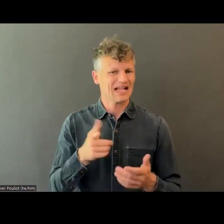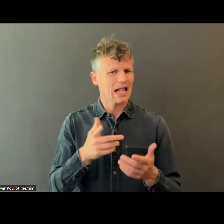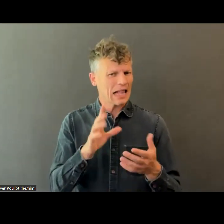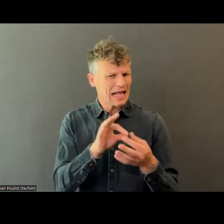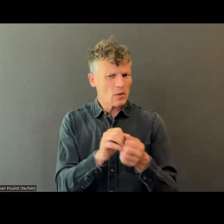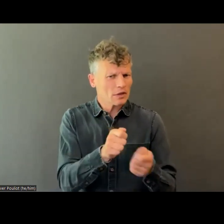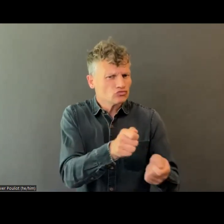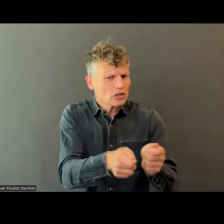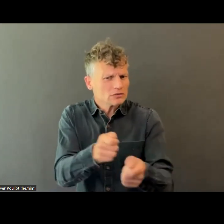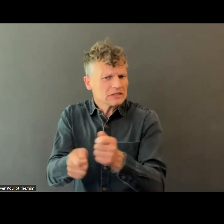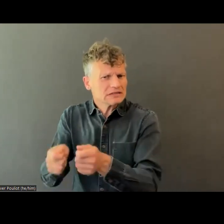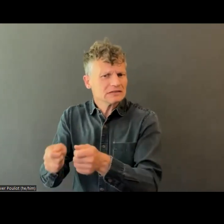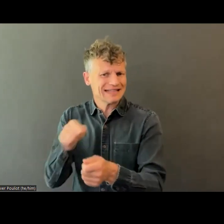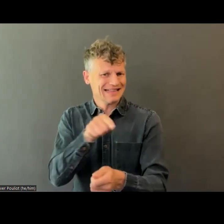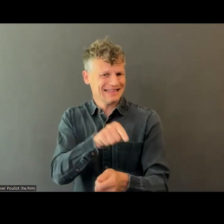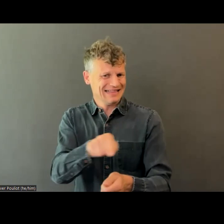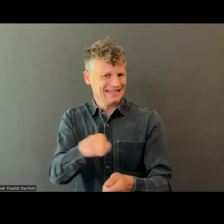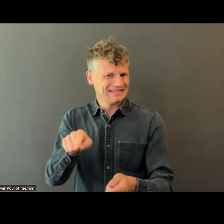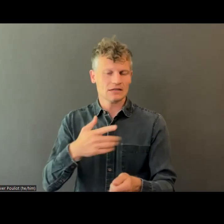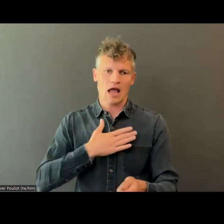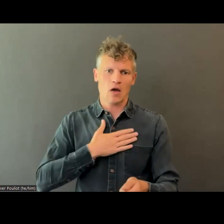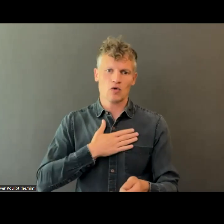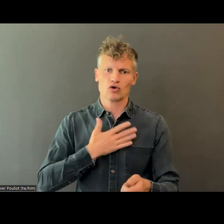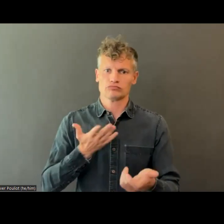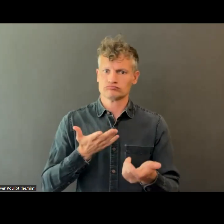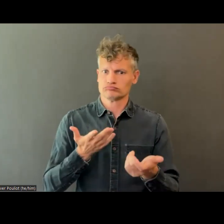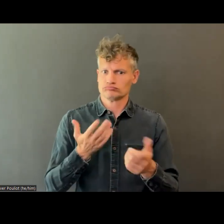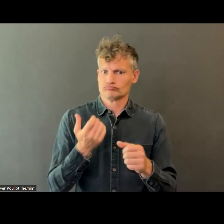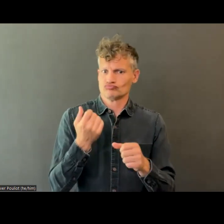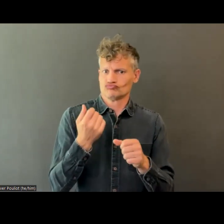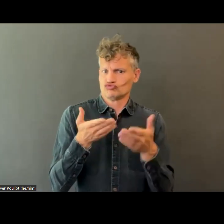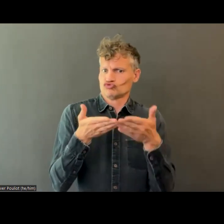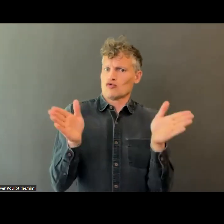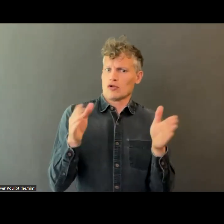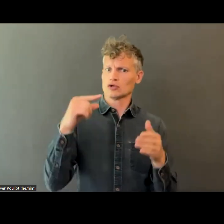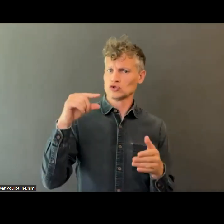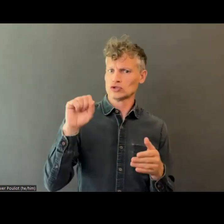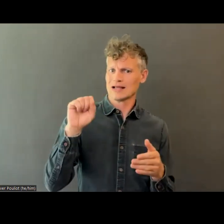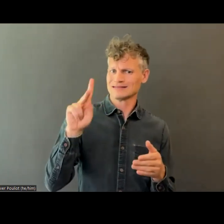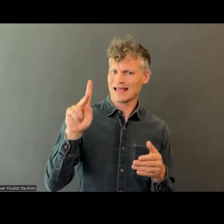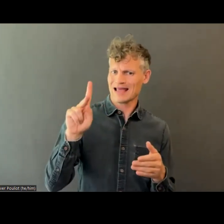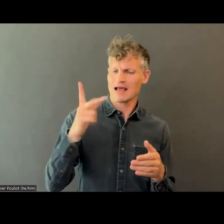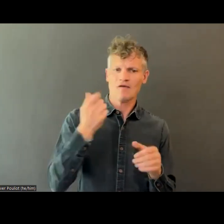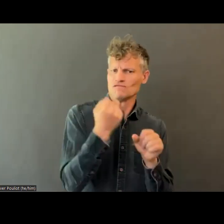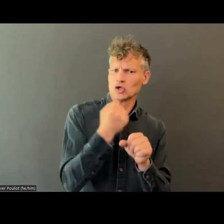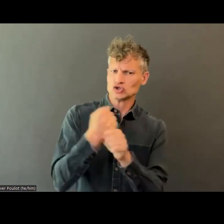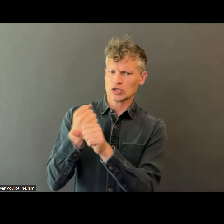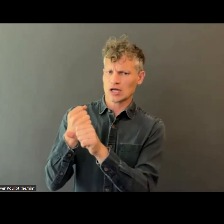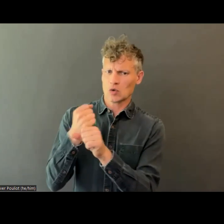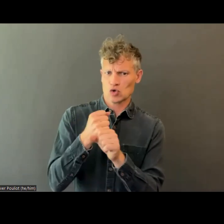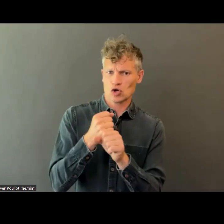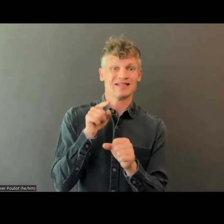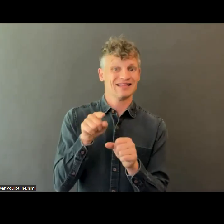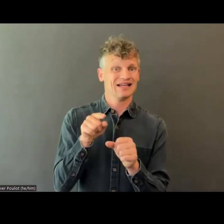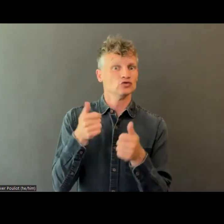sits in our real estate and facilities function part of GSK. And that dovetails nicely with some other work that I'm doing